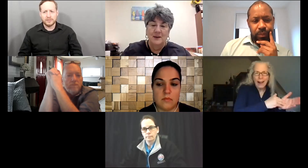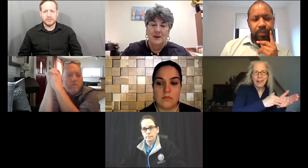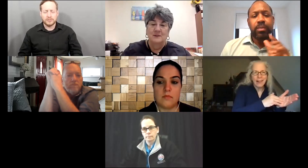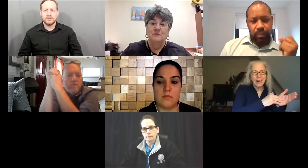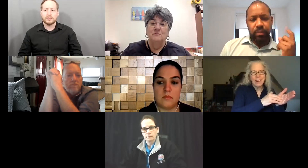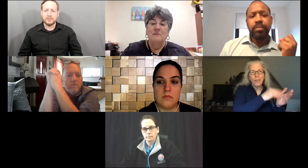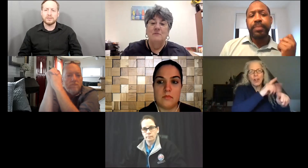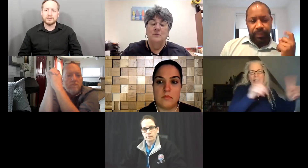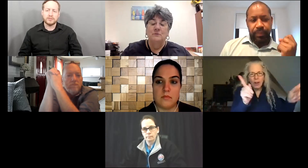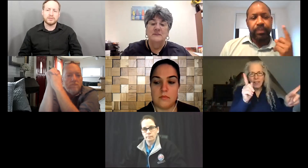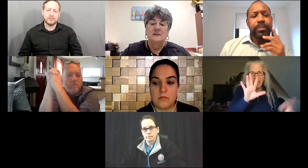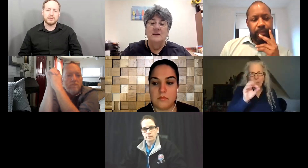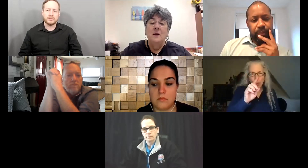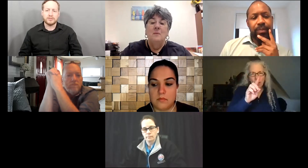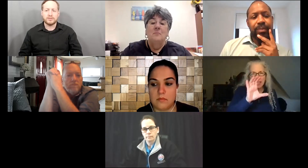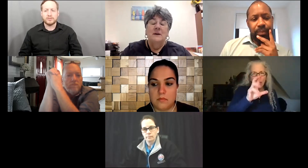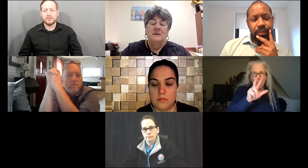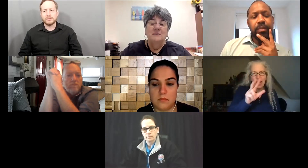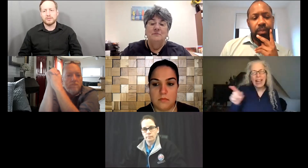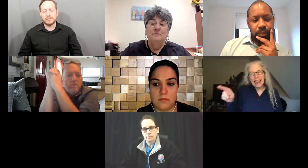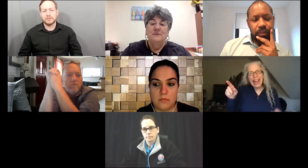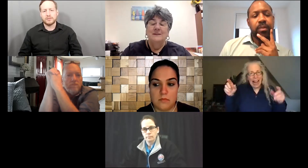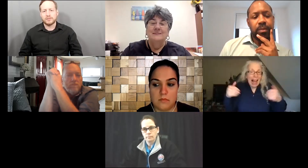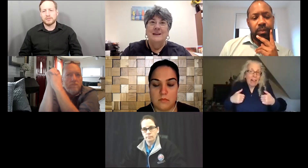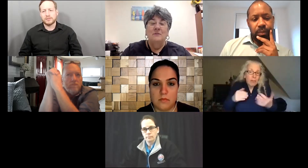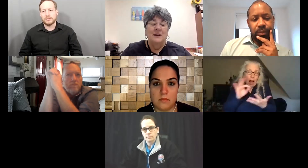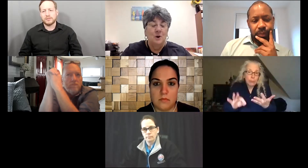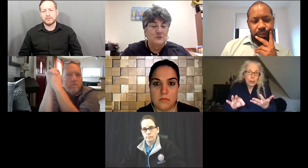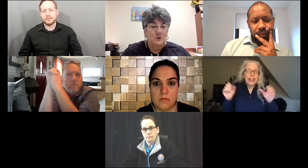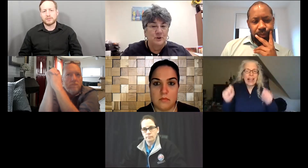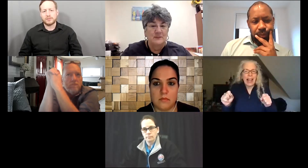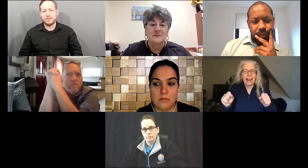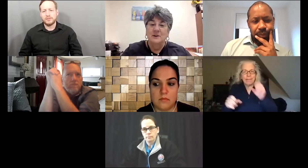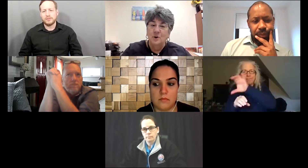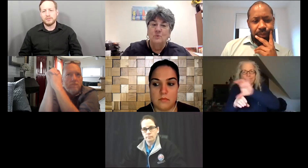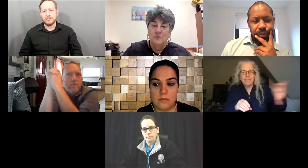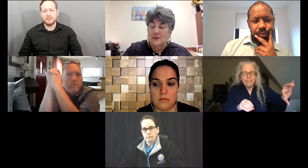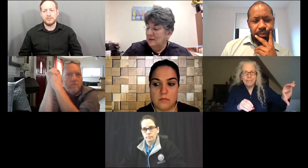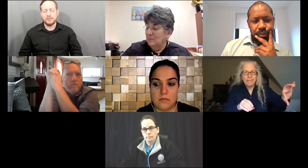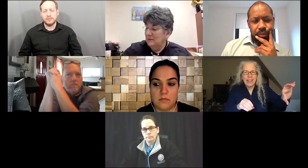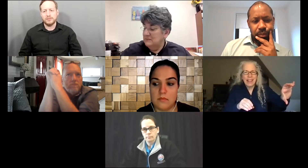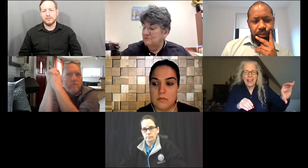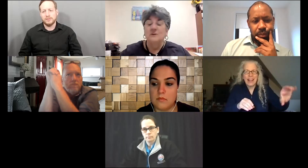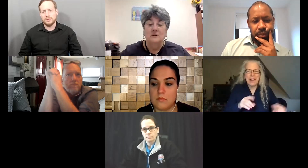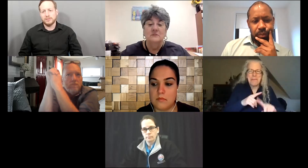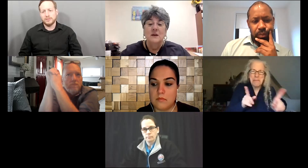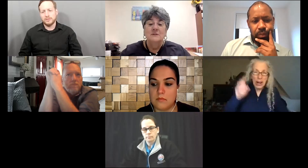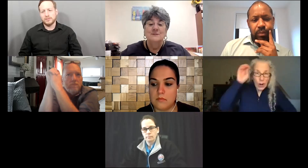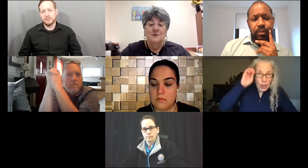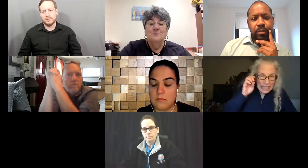apply again for a 5013C. But now that I know it's Ernest, I know that that might be